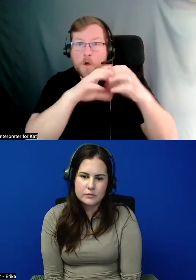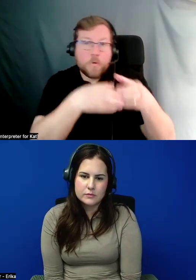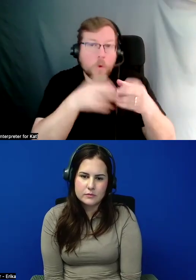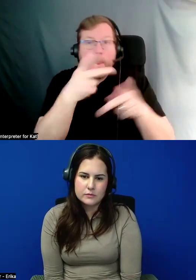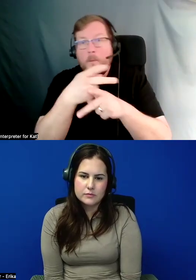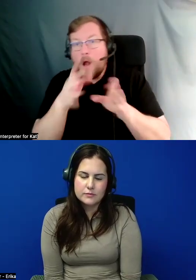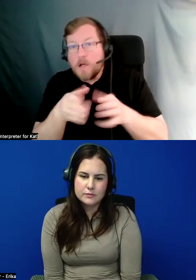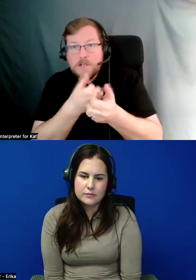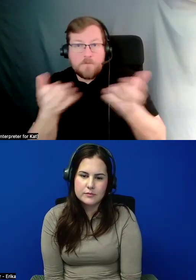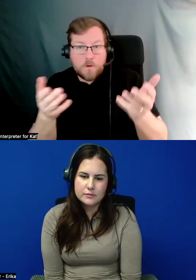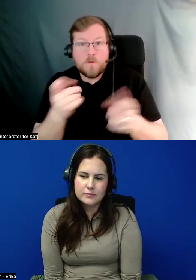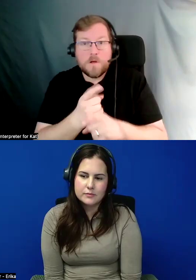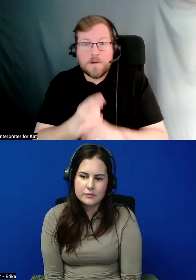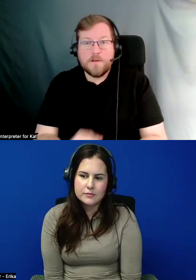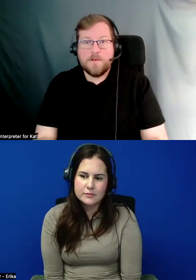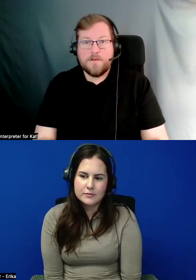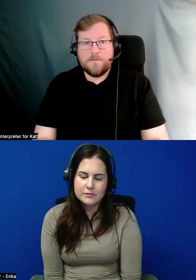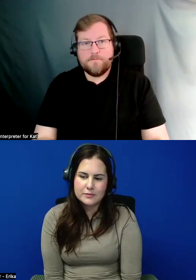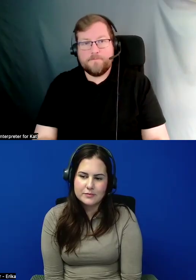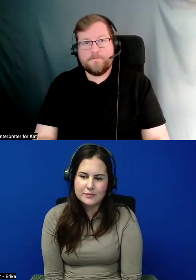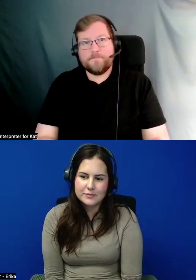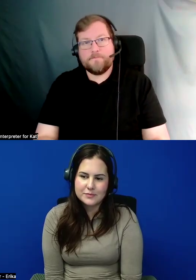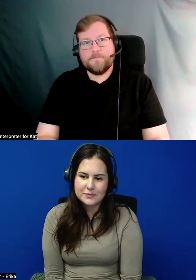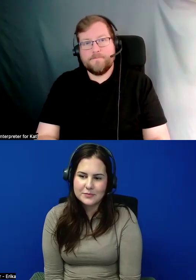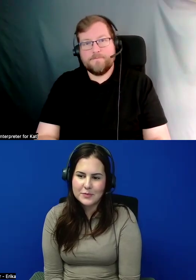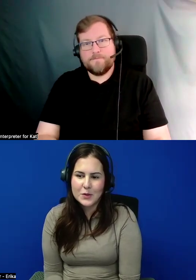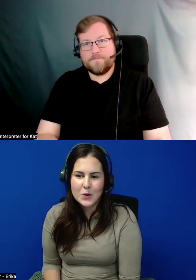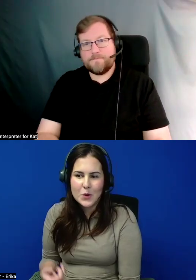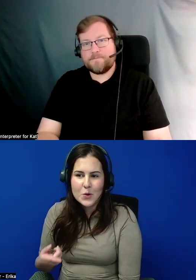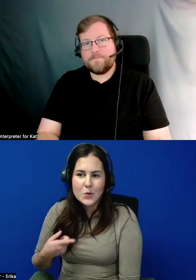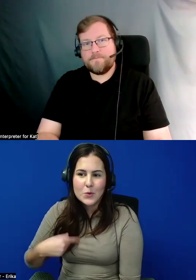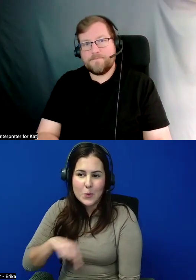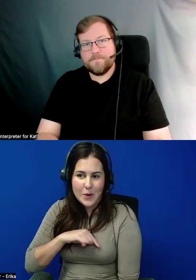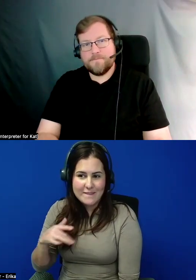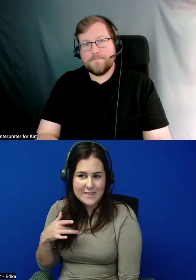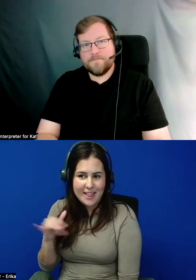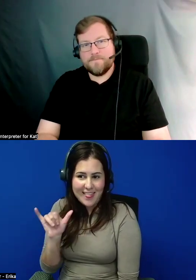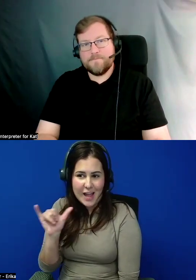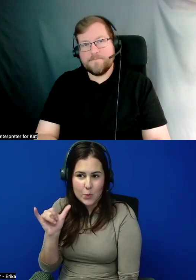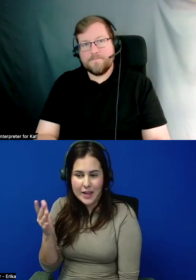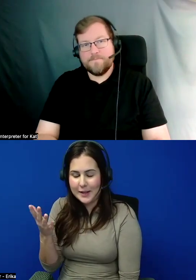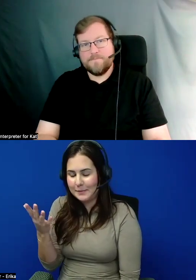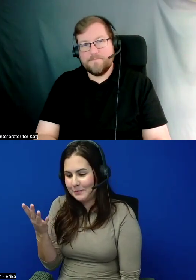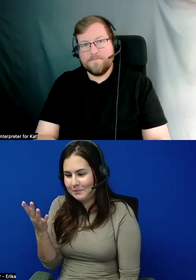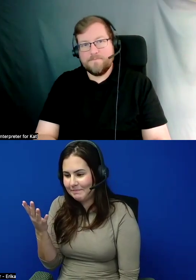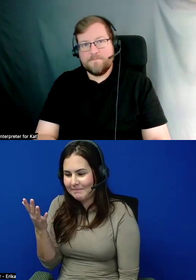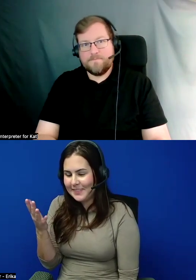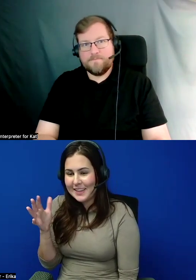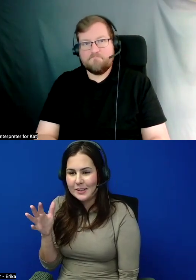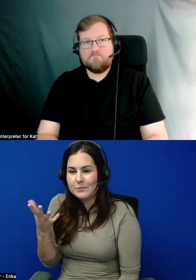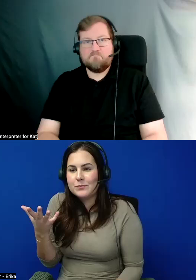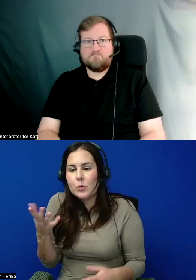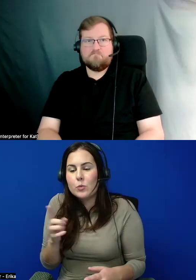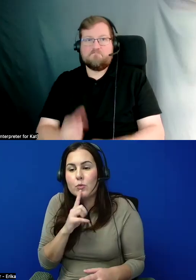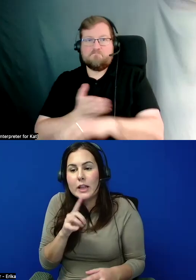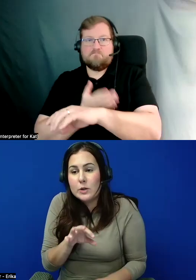crew. We kind of feel a little bit like we resurrected that boat. We literally found it sitting by the side